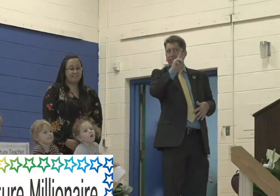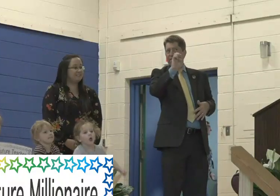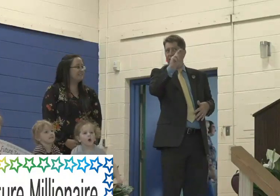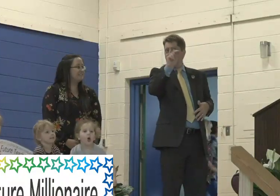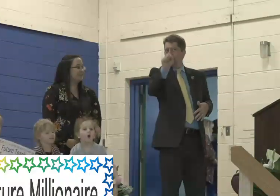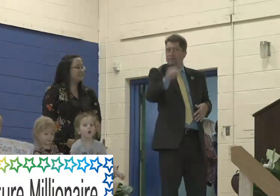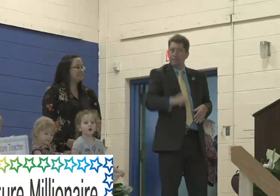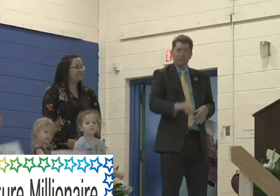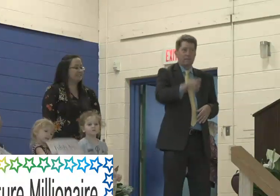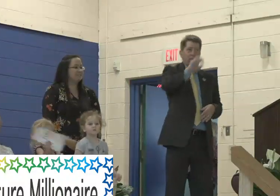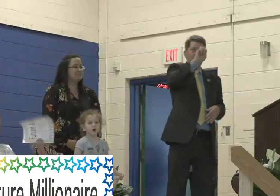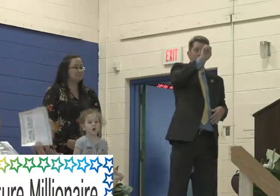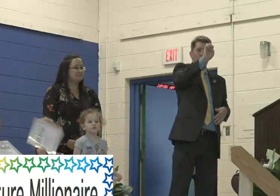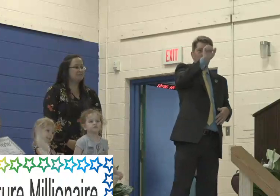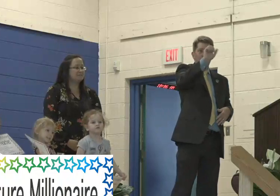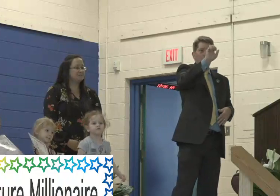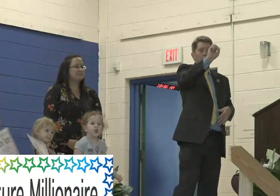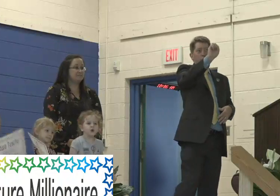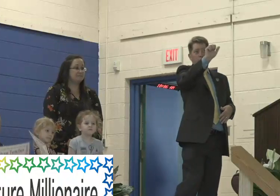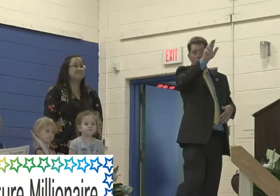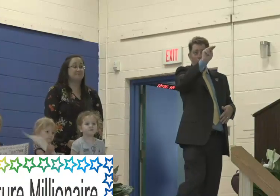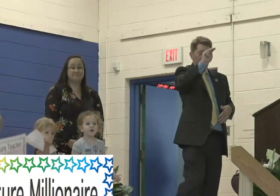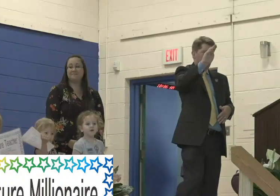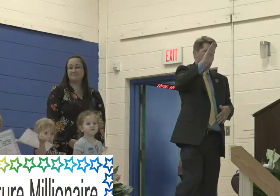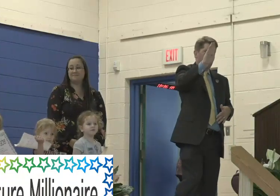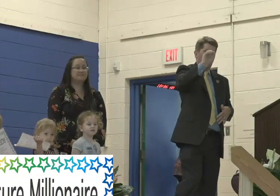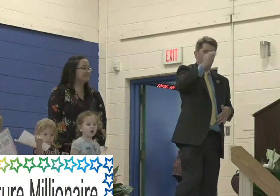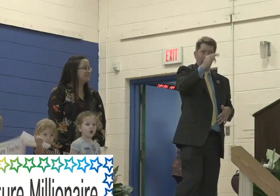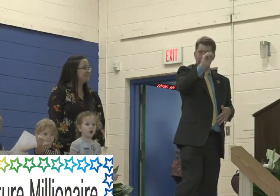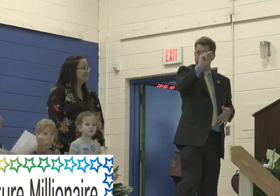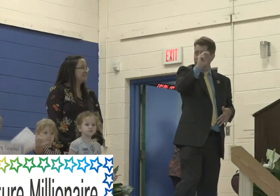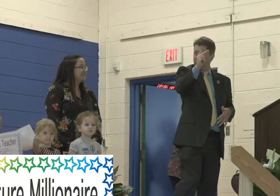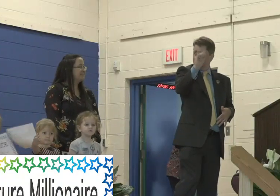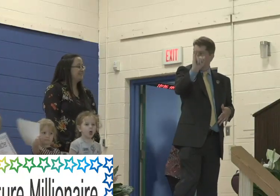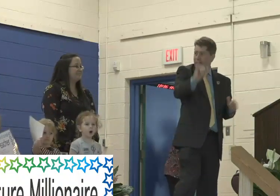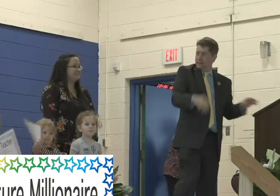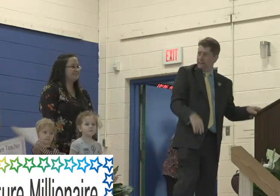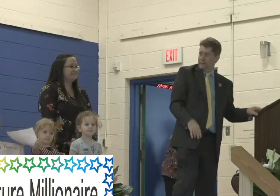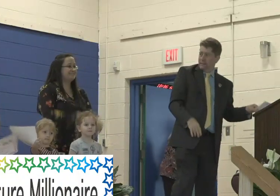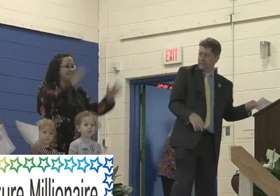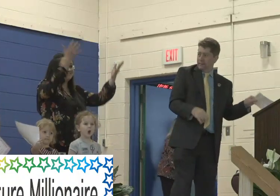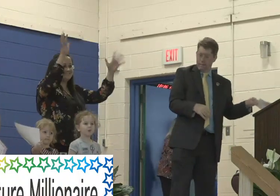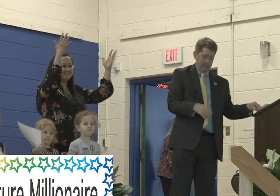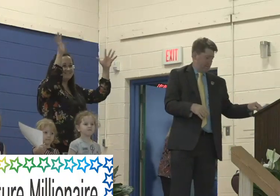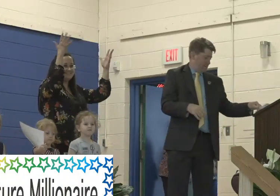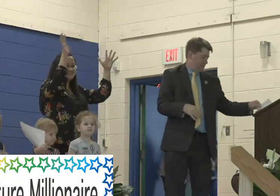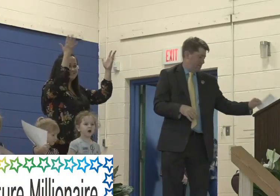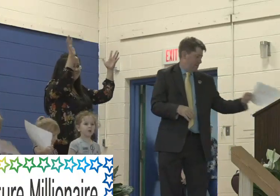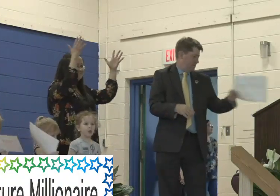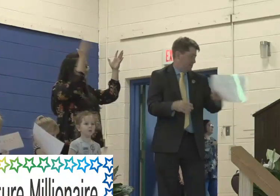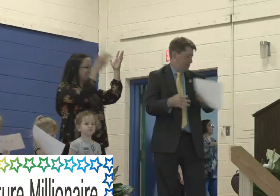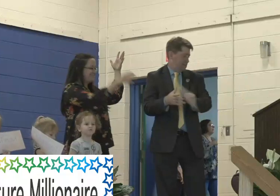and innovative. And this goes to Sean Bohinski.